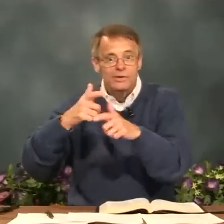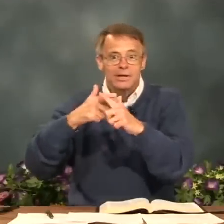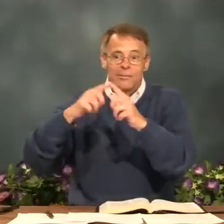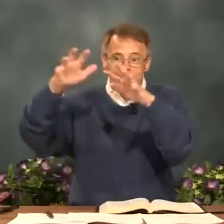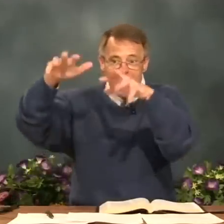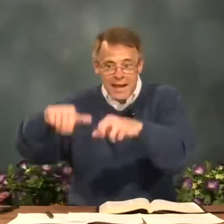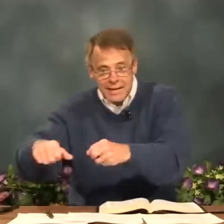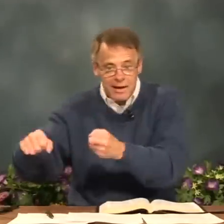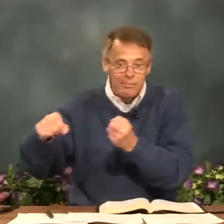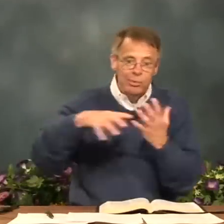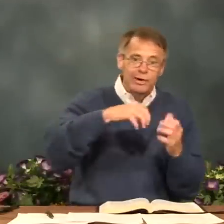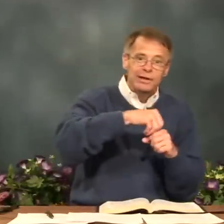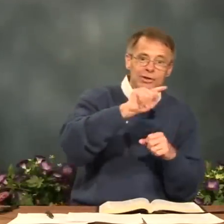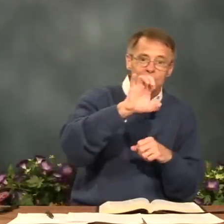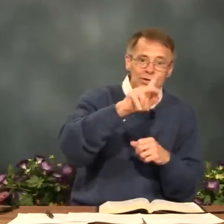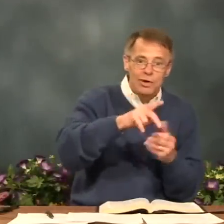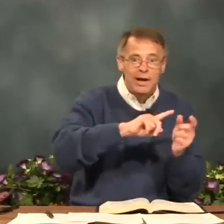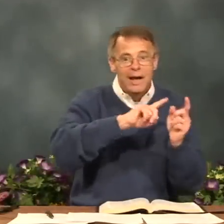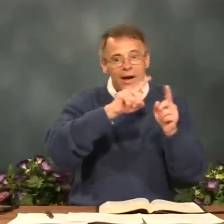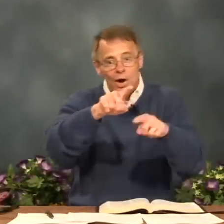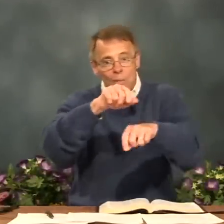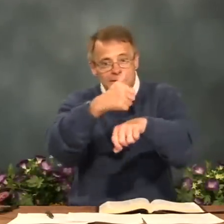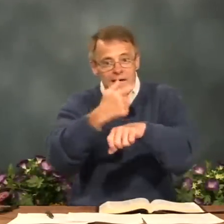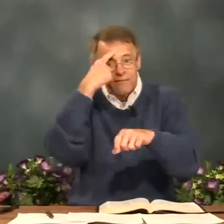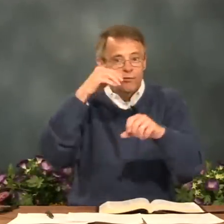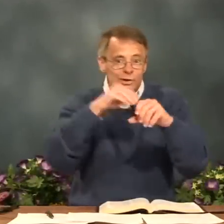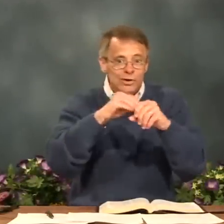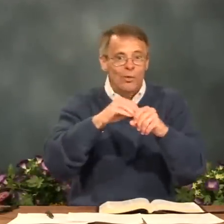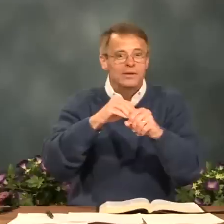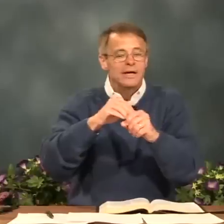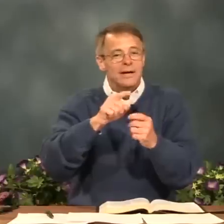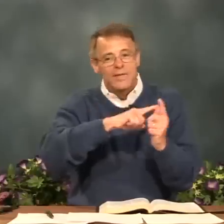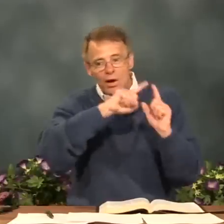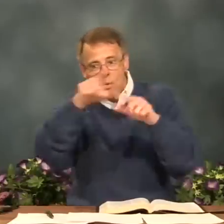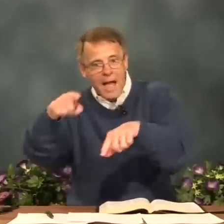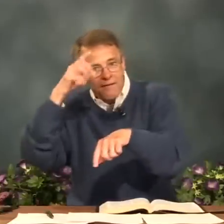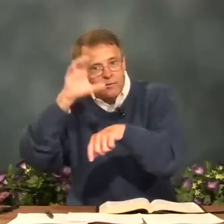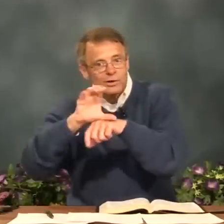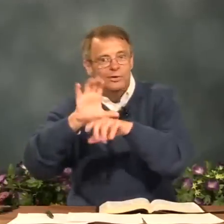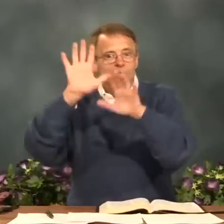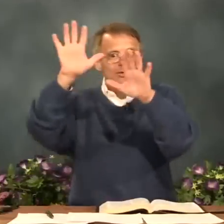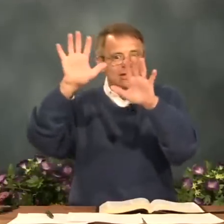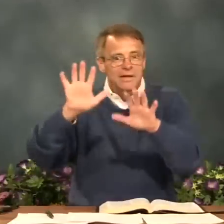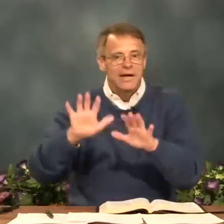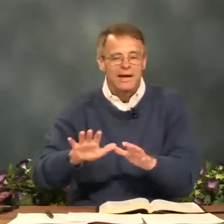church, and then we'd take it down and put it into a truck, go and set for storage, then go back for church on Sunday.